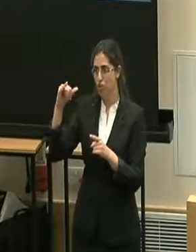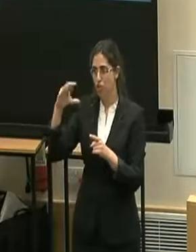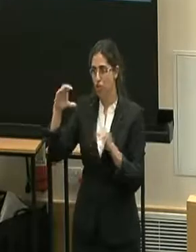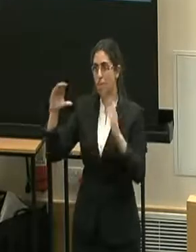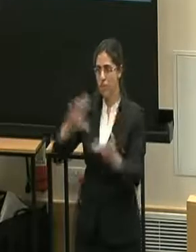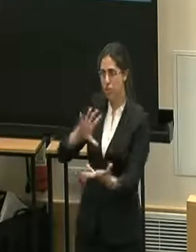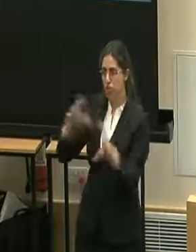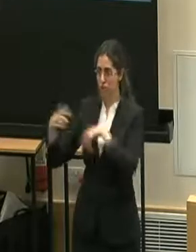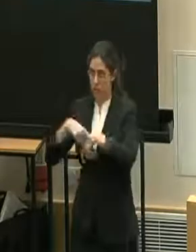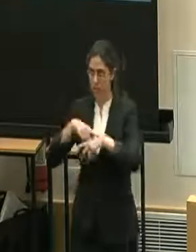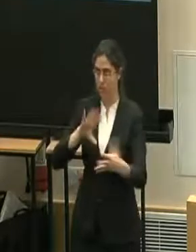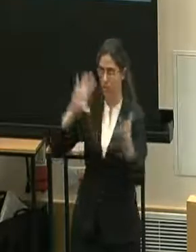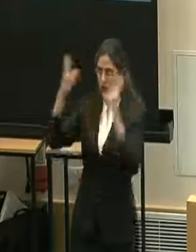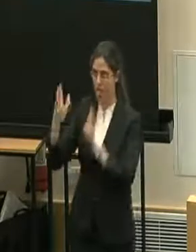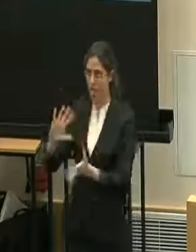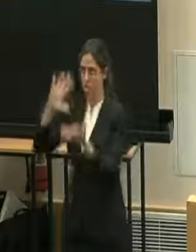time.